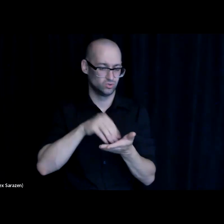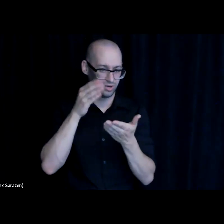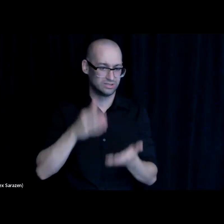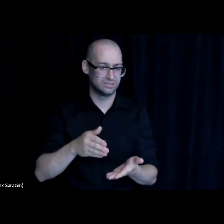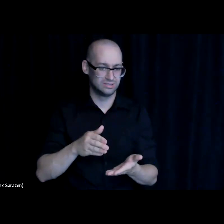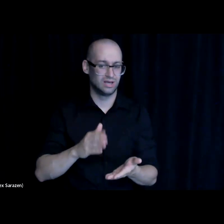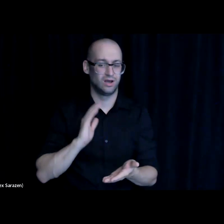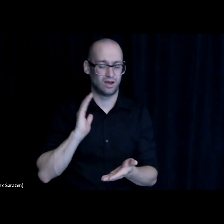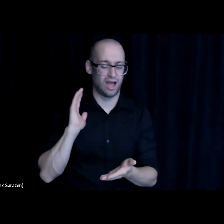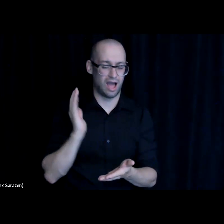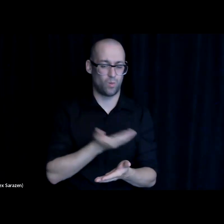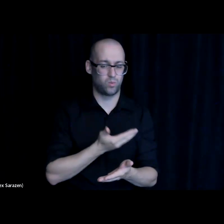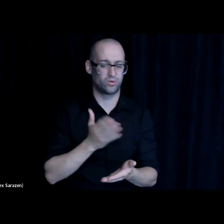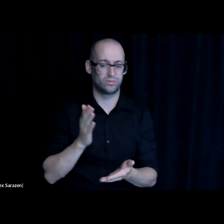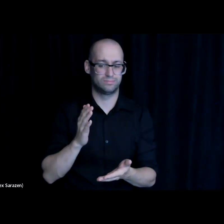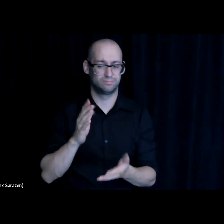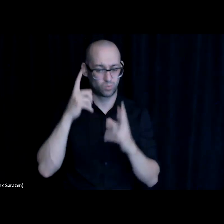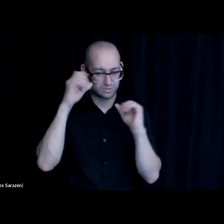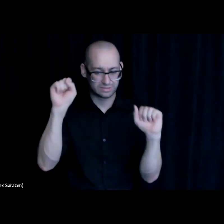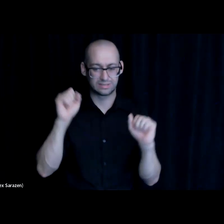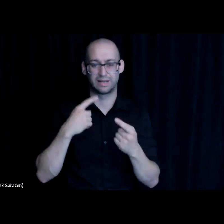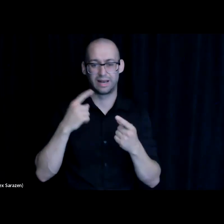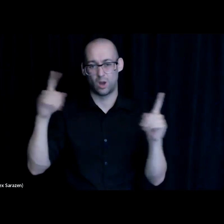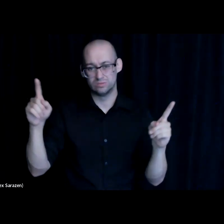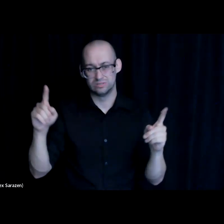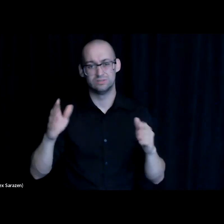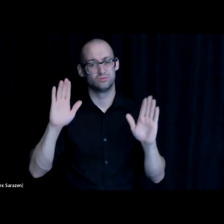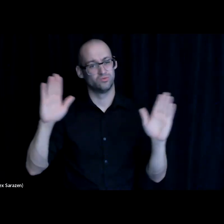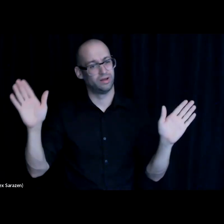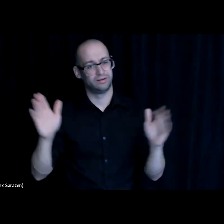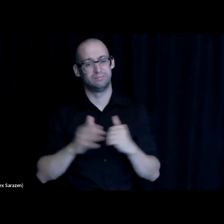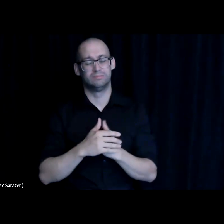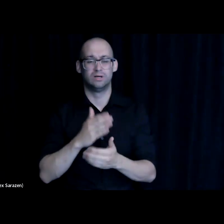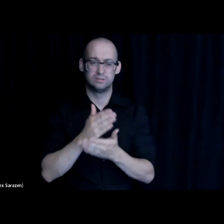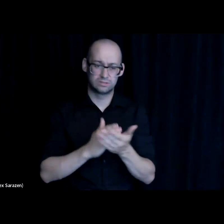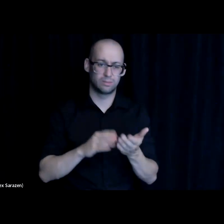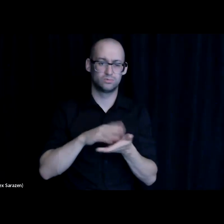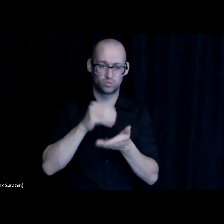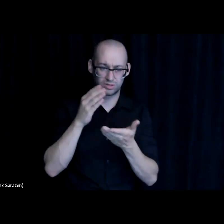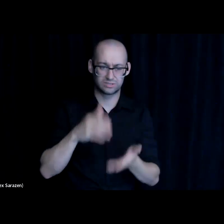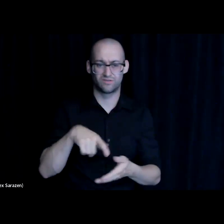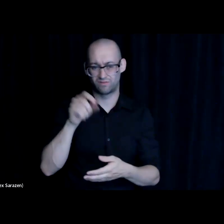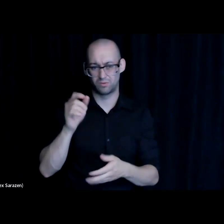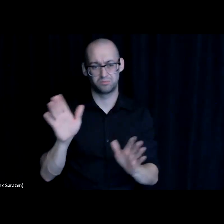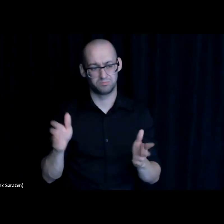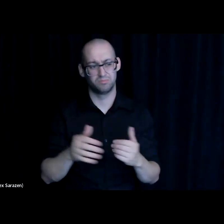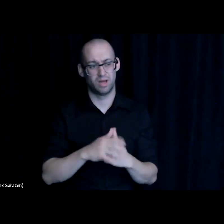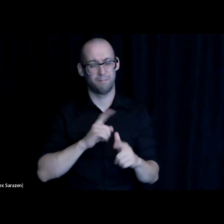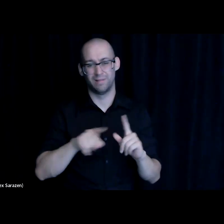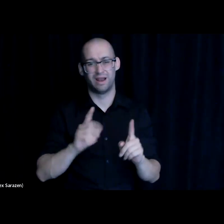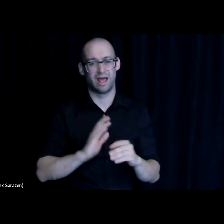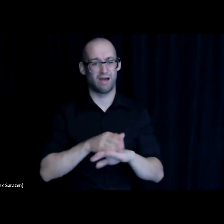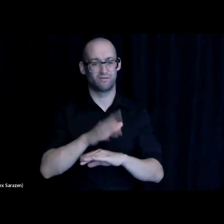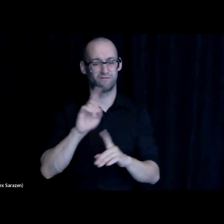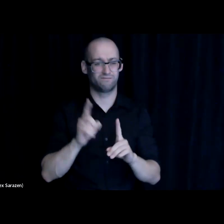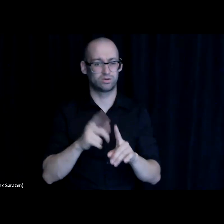by our president, and that was great. Some students initially would get the message through that, but what we found is after the first 3 days of class, we'd